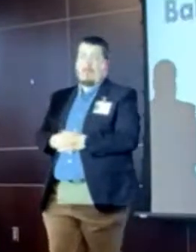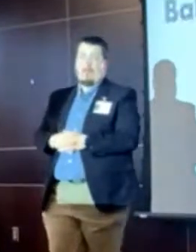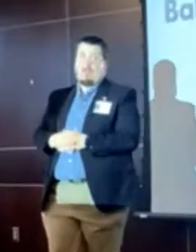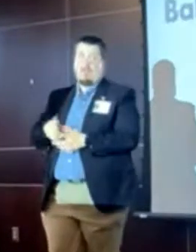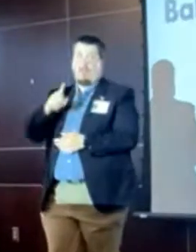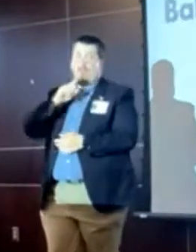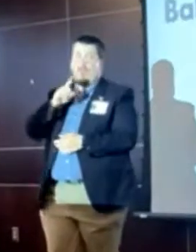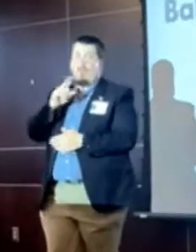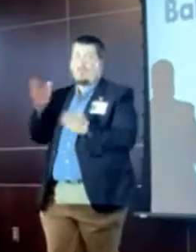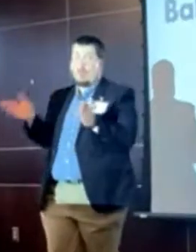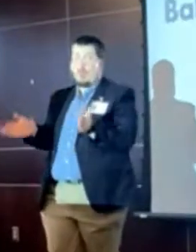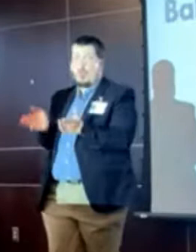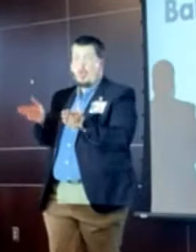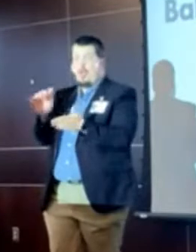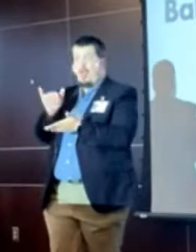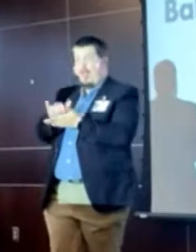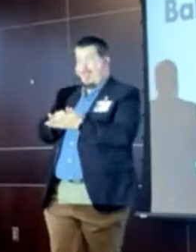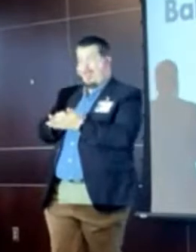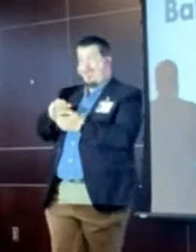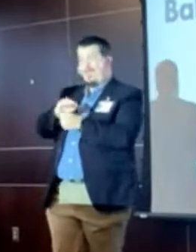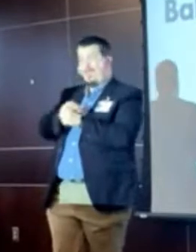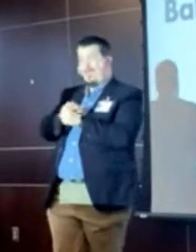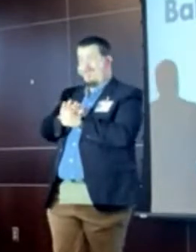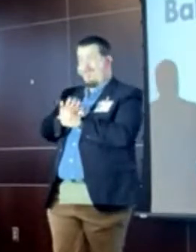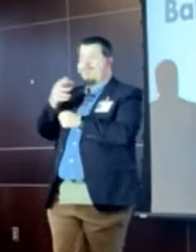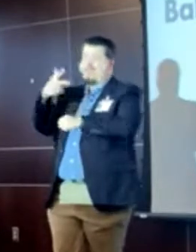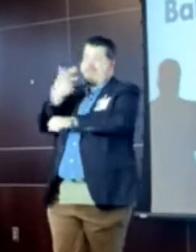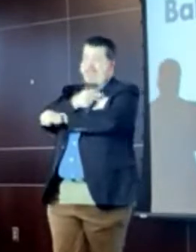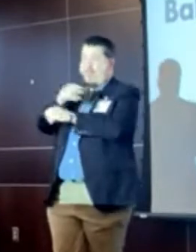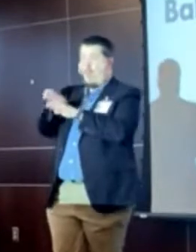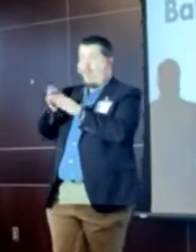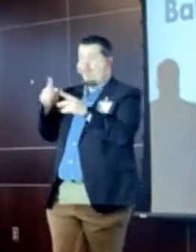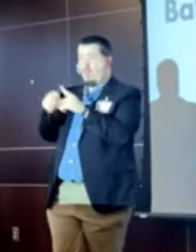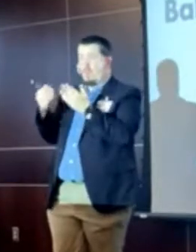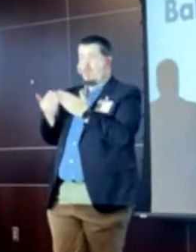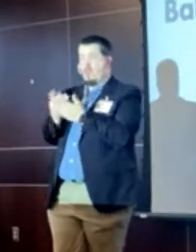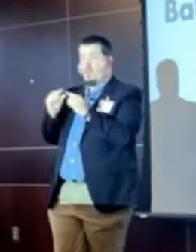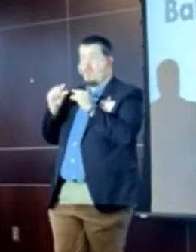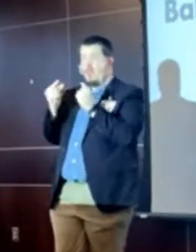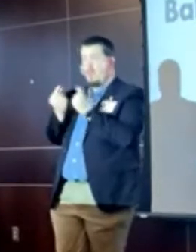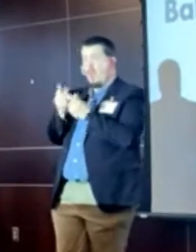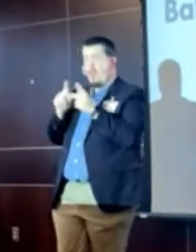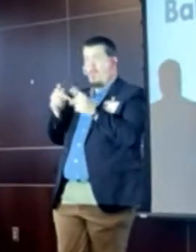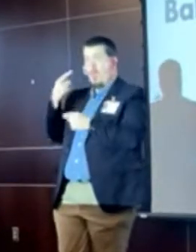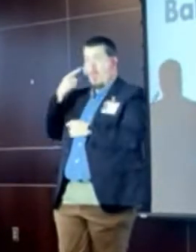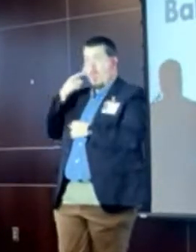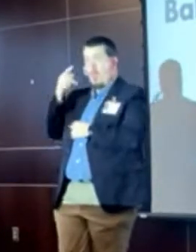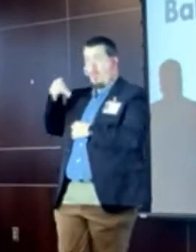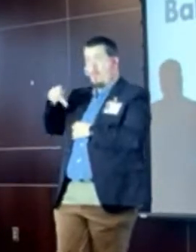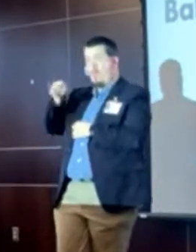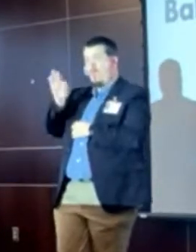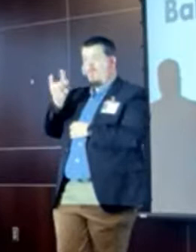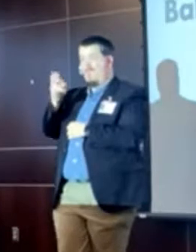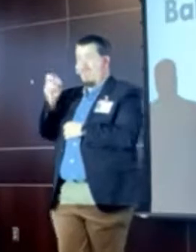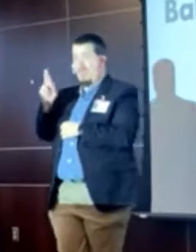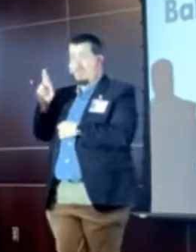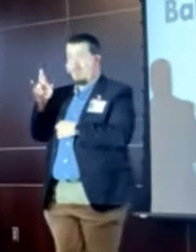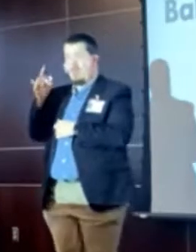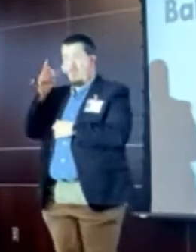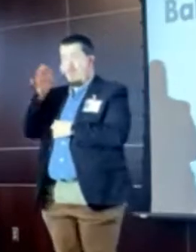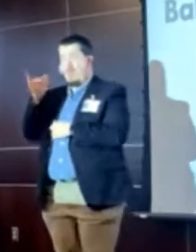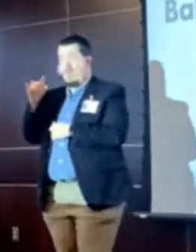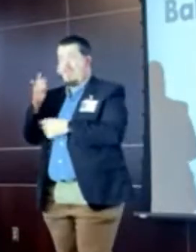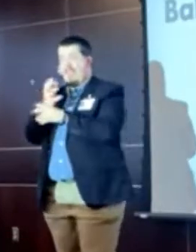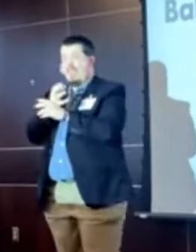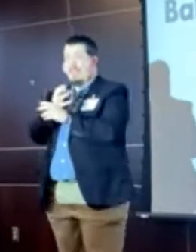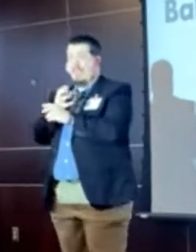really encouraged that the vaccination may soon be opening up to an additional demographic. You've likely heard that Pfizer announced that their COVID-19 vaccine are